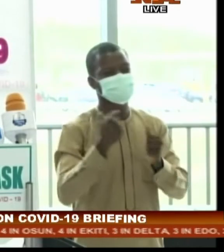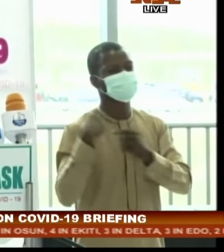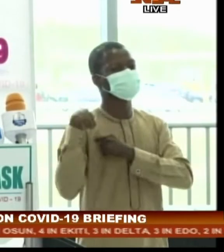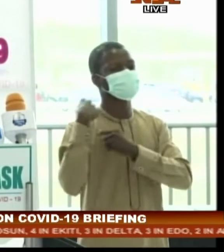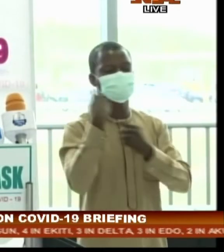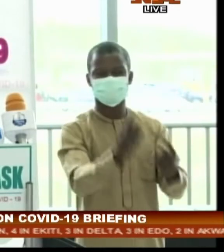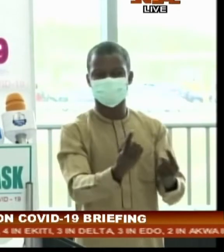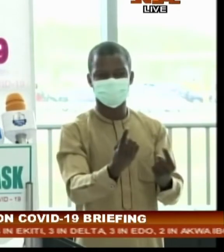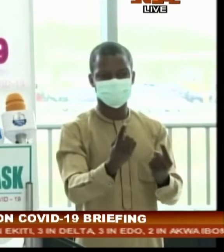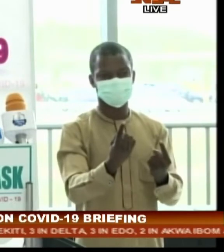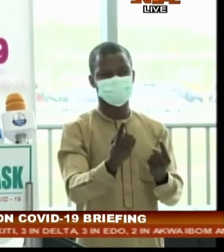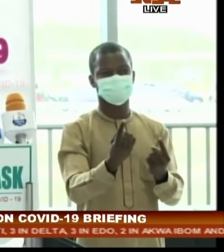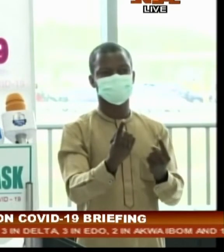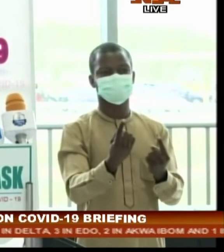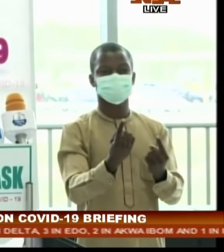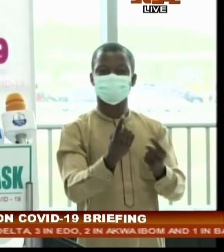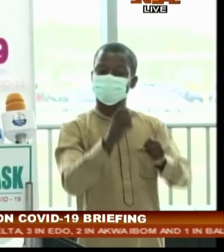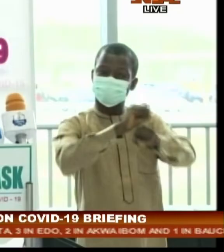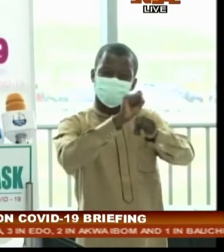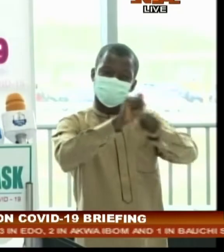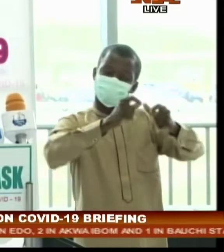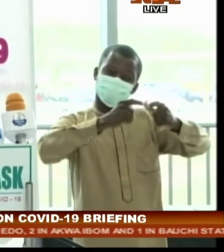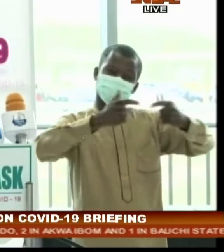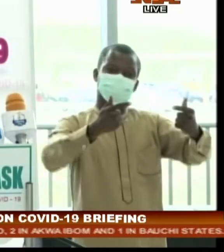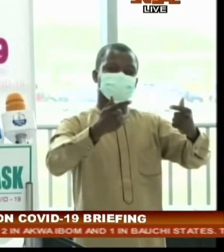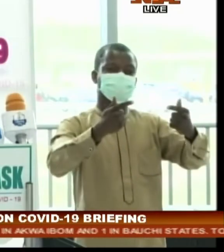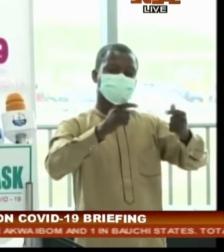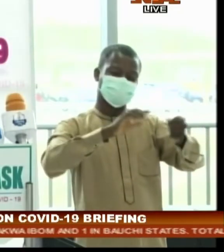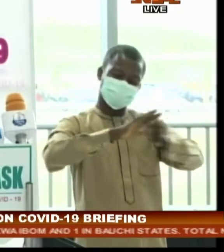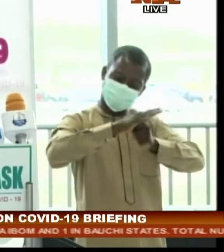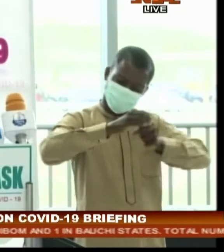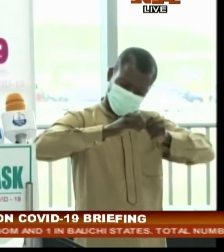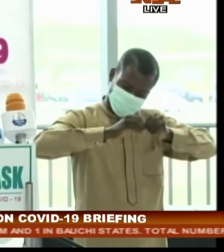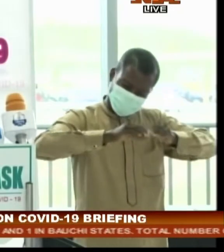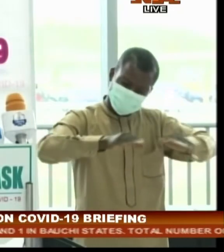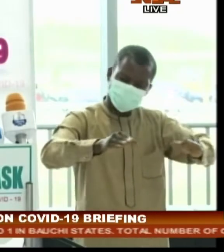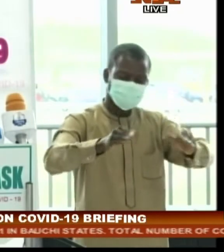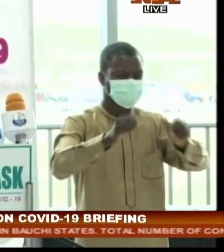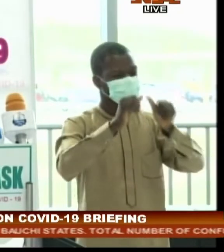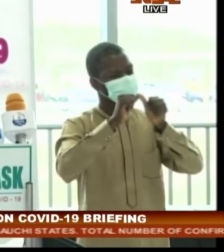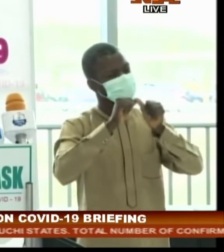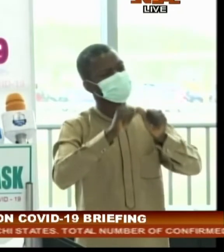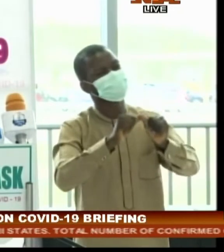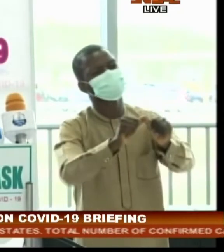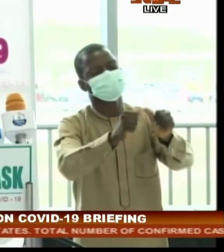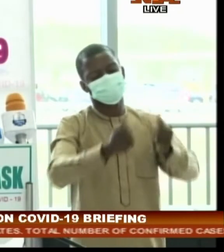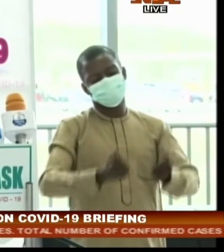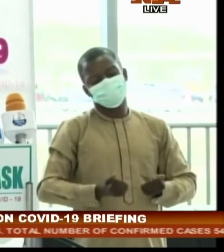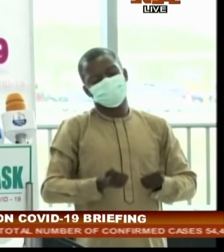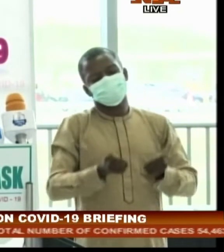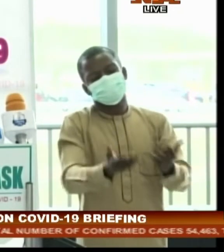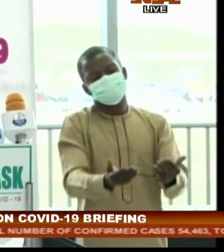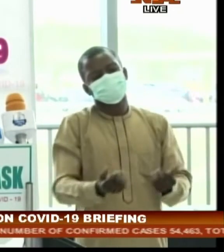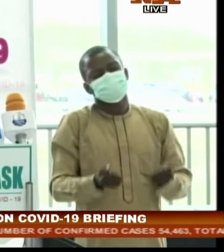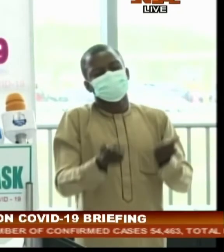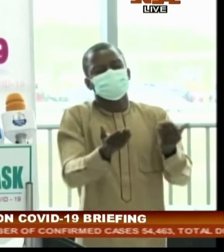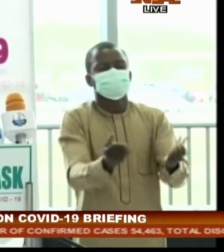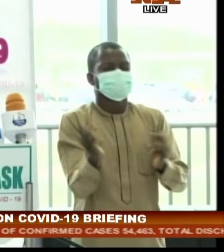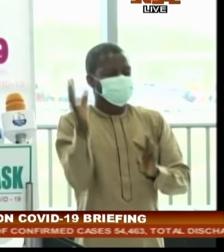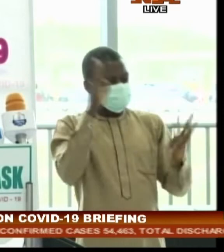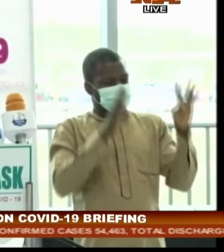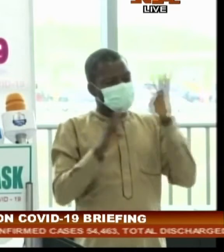In cumulative terms, the virus continues to pose enormous threat to